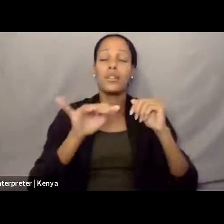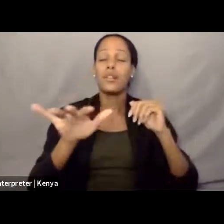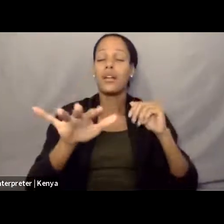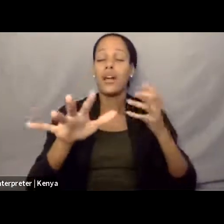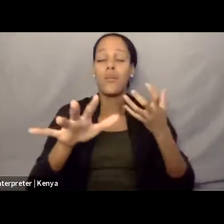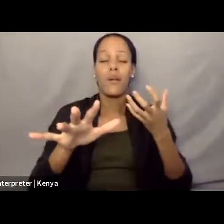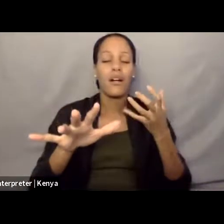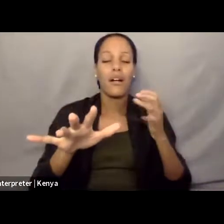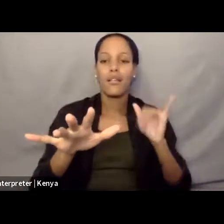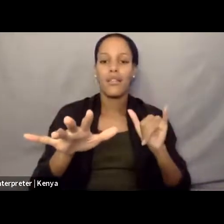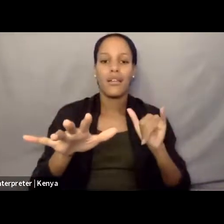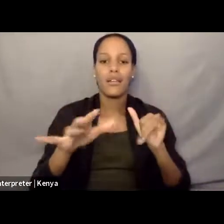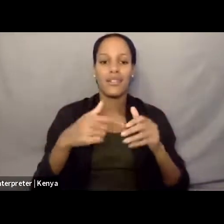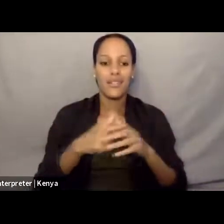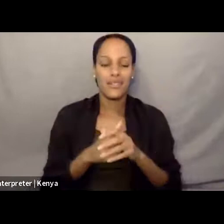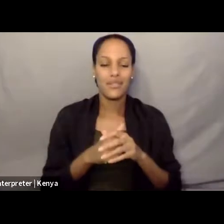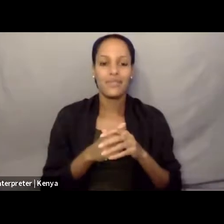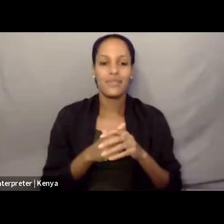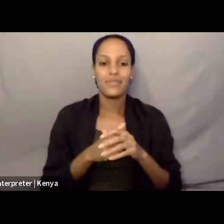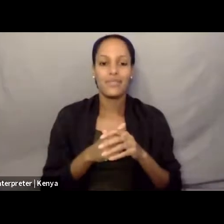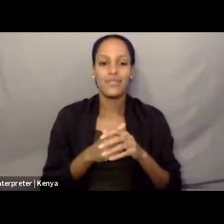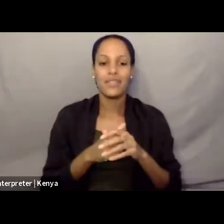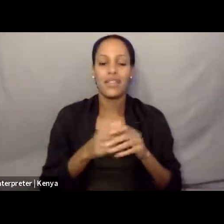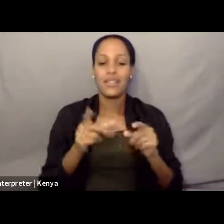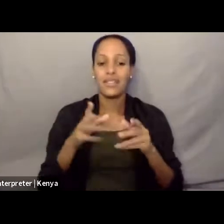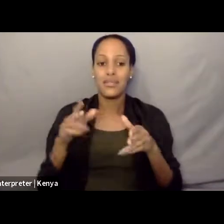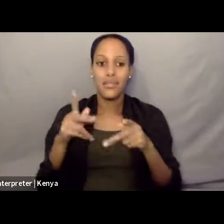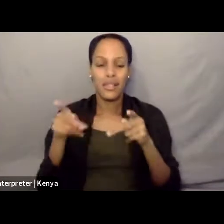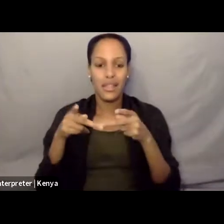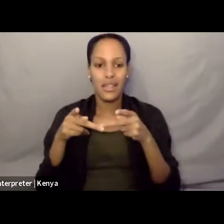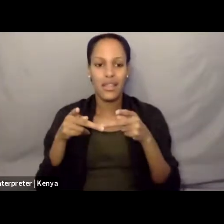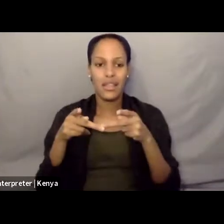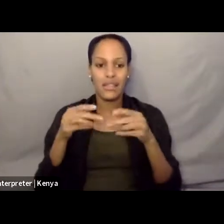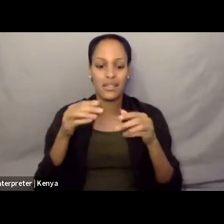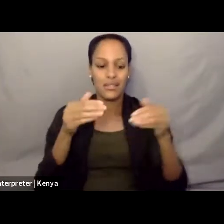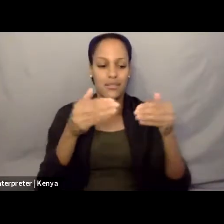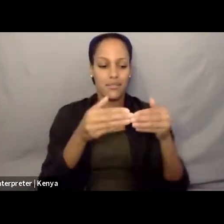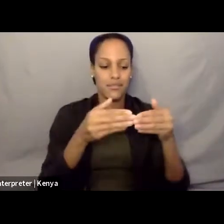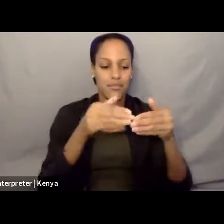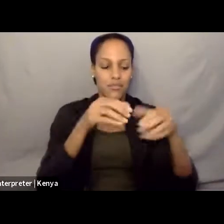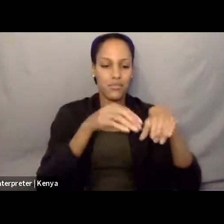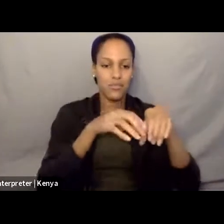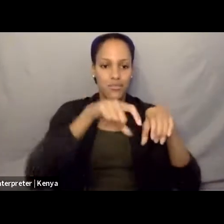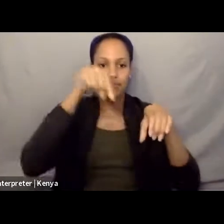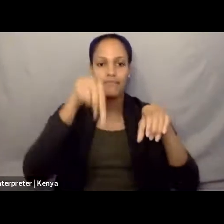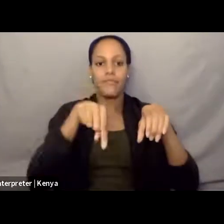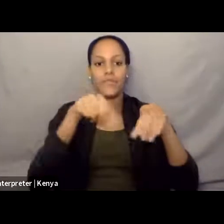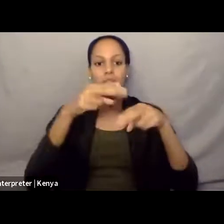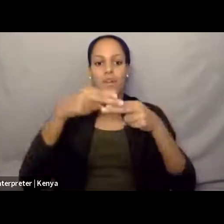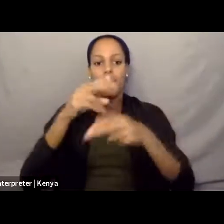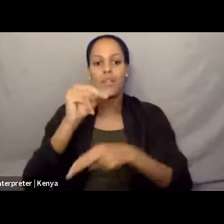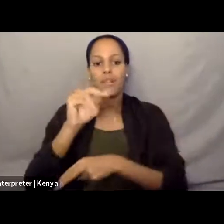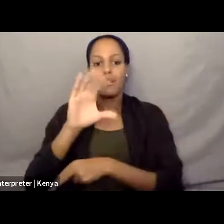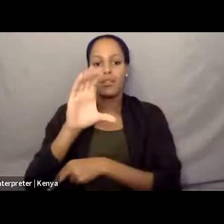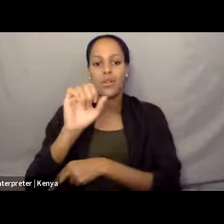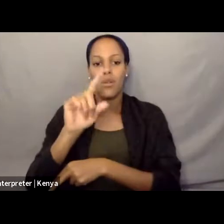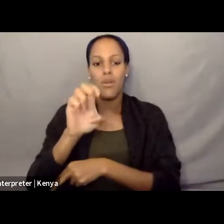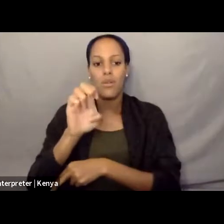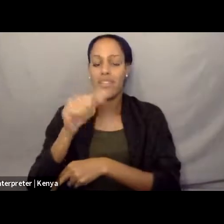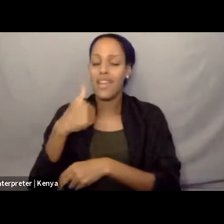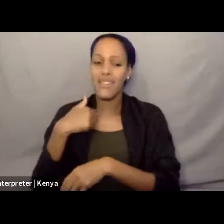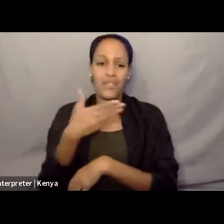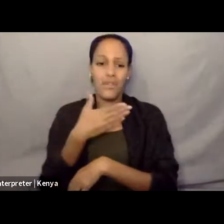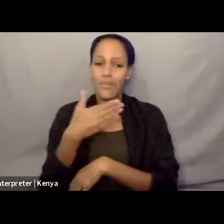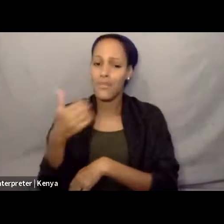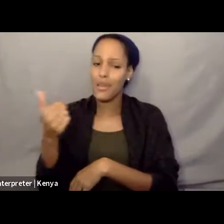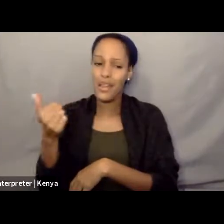falling. This place is kitty corner to a place called Nicole's, a West Indian joint where they have the best roti I've